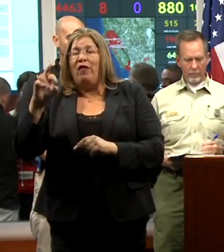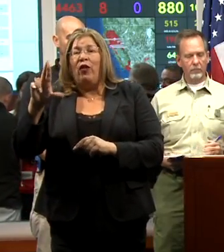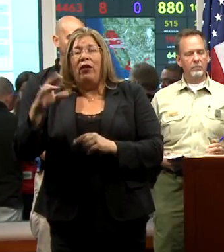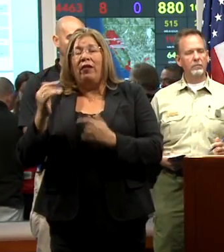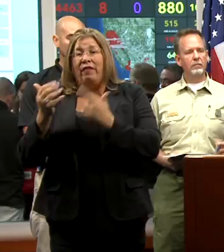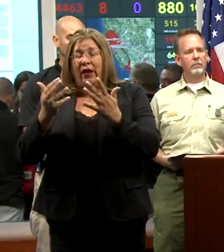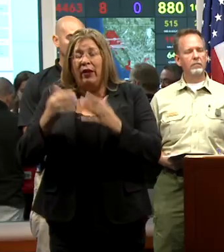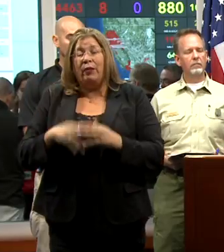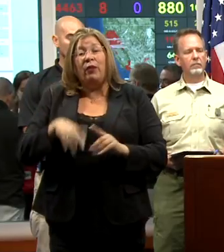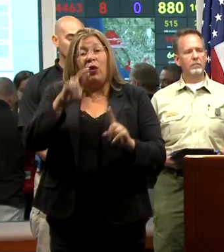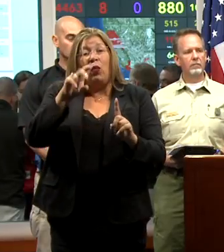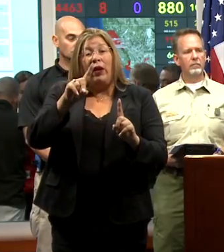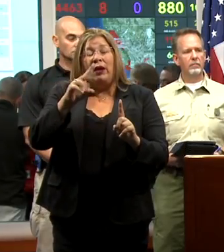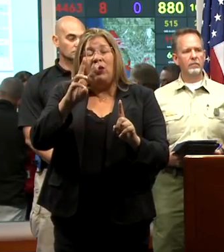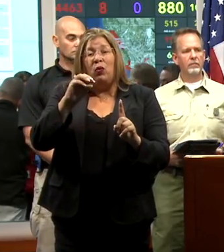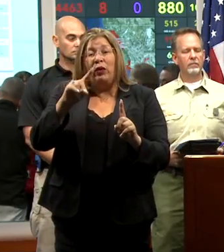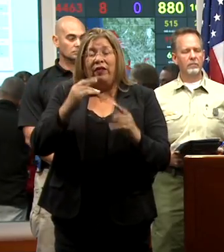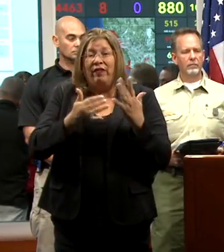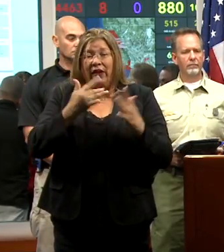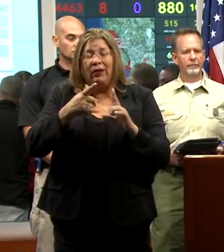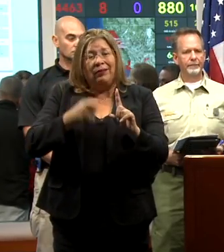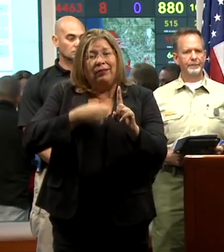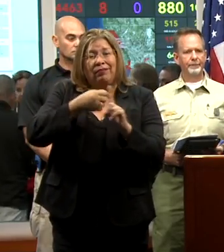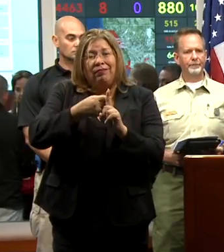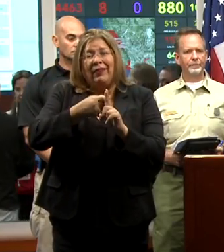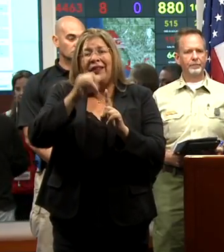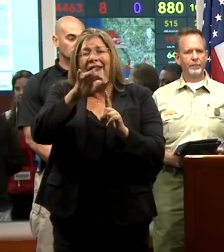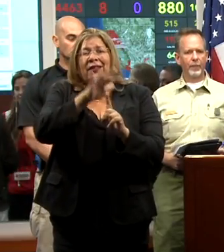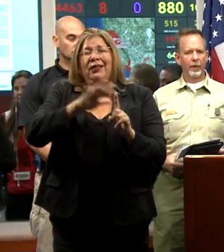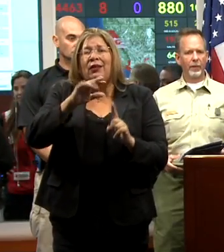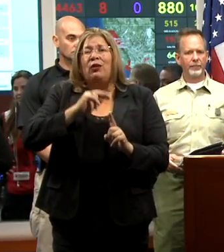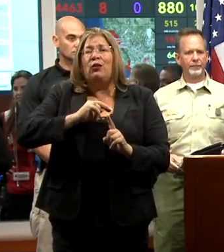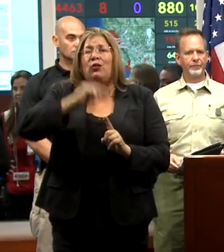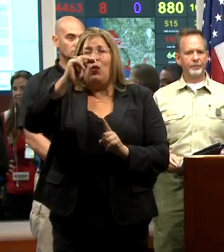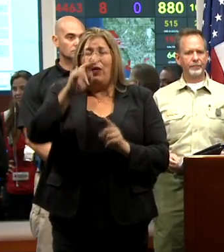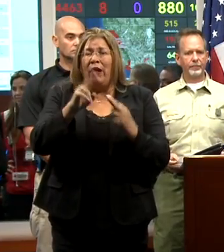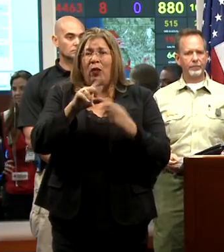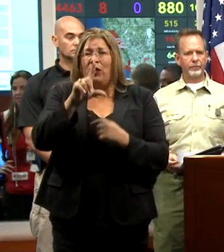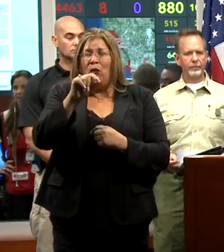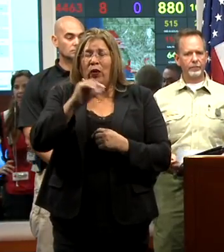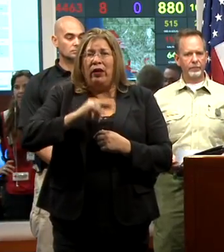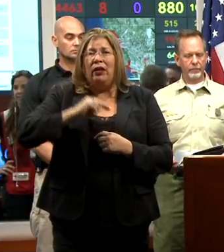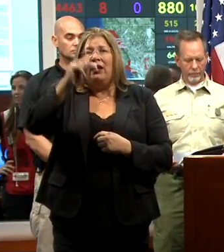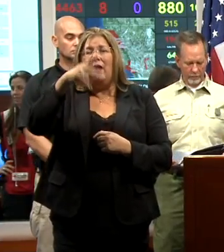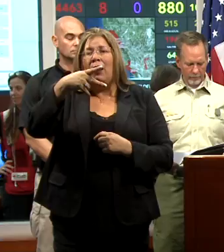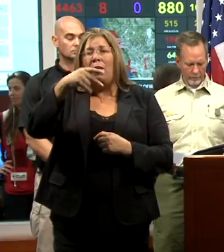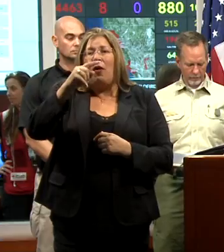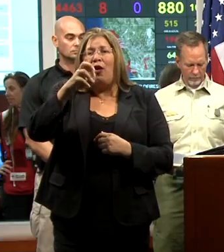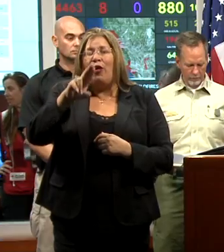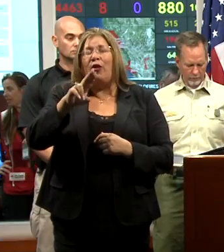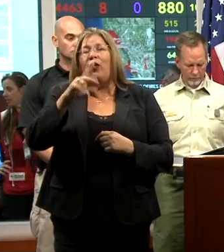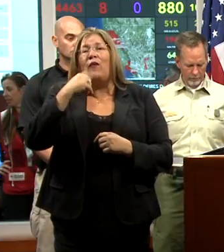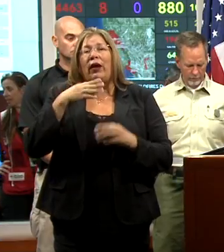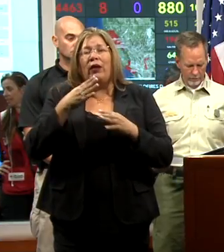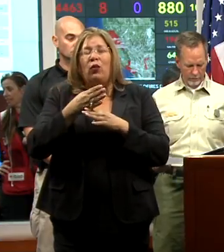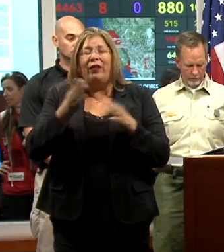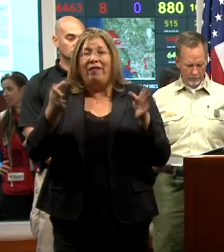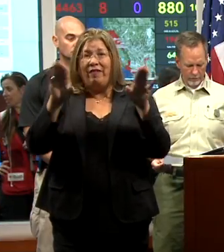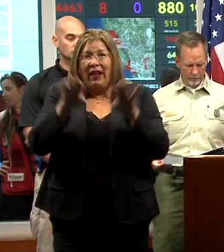fire is impacting the areas north of Highway 20 in Potter and Redwood Valley, currently at